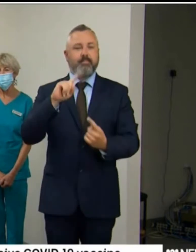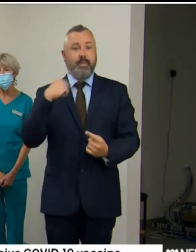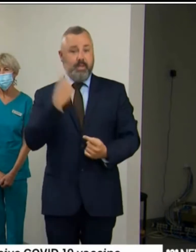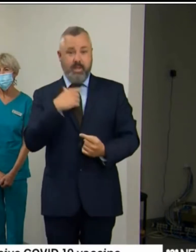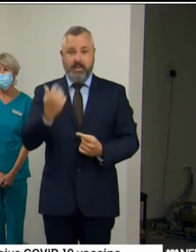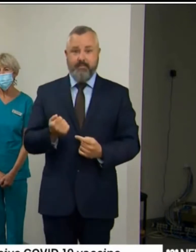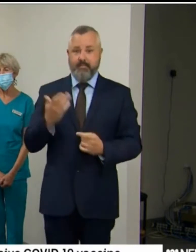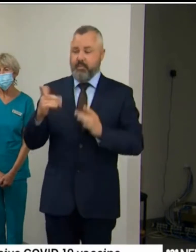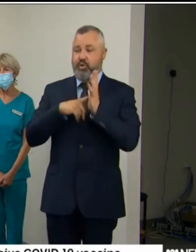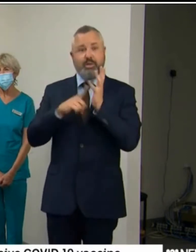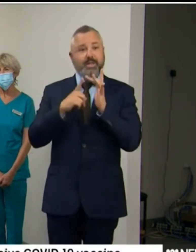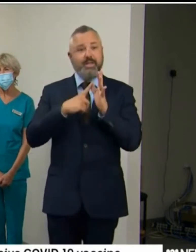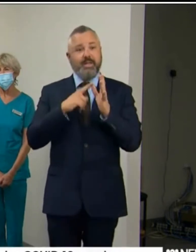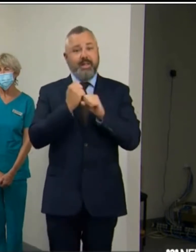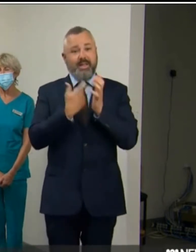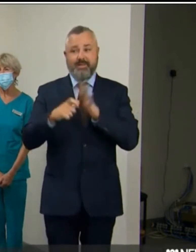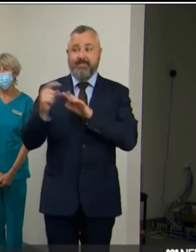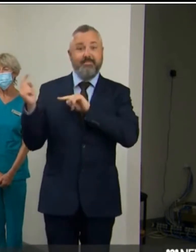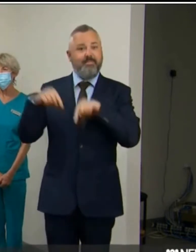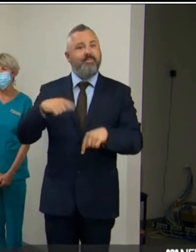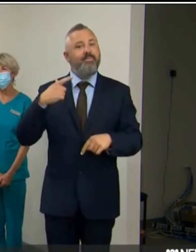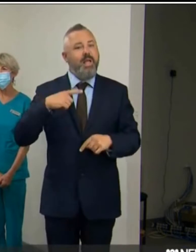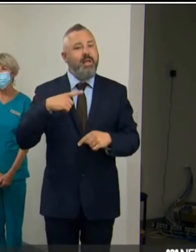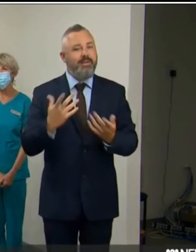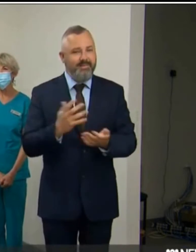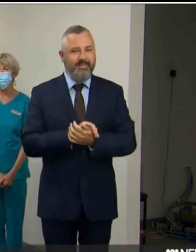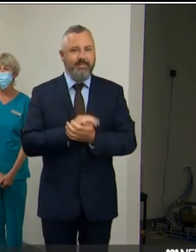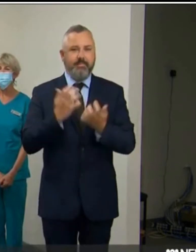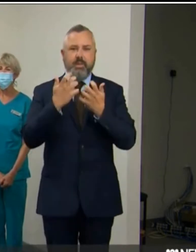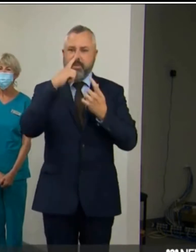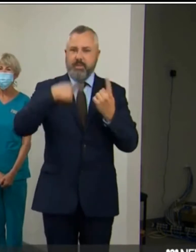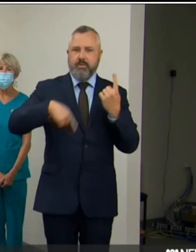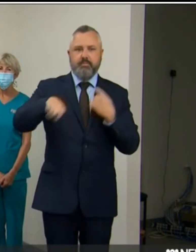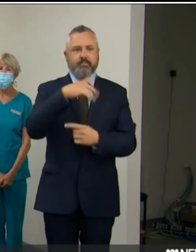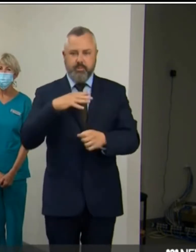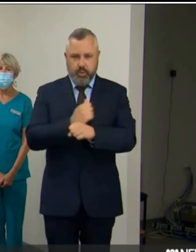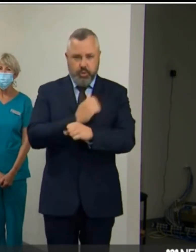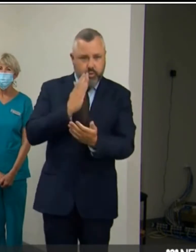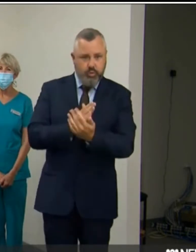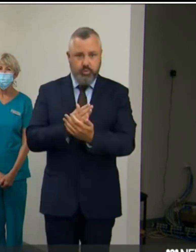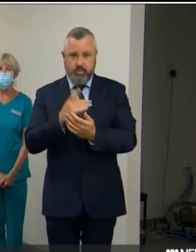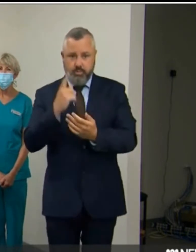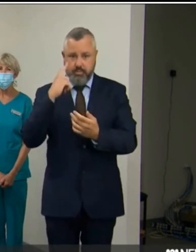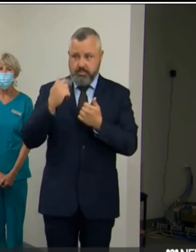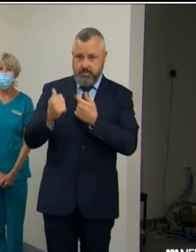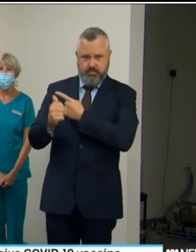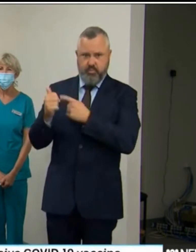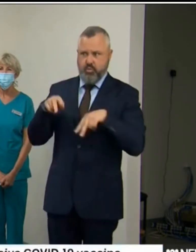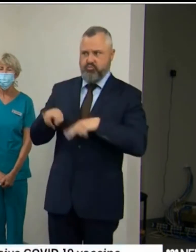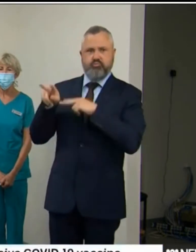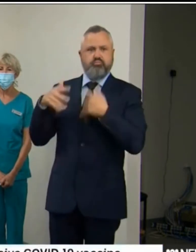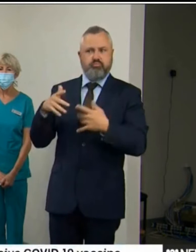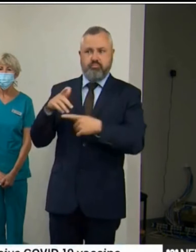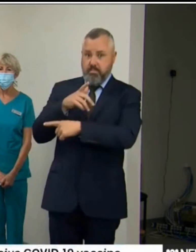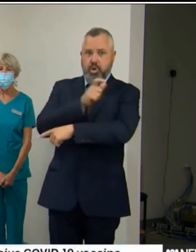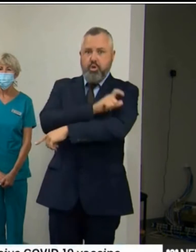us, is that many people want to ensure that there's confidence in the vaccine. It is safe, it is effective, it